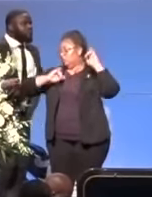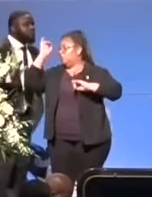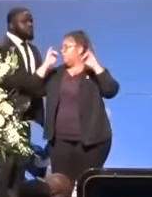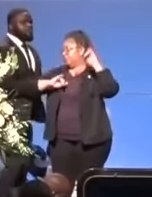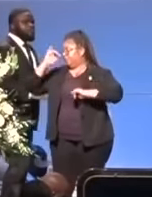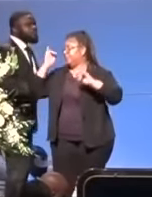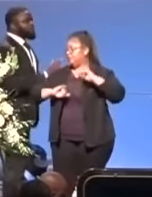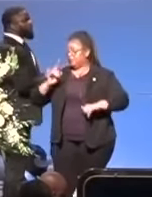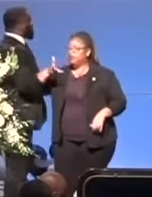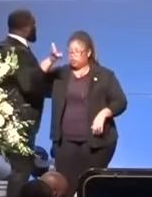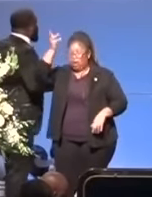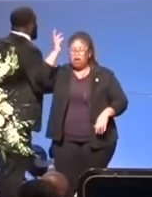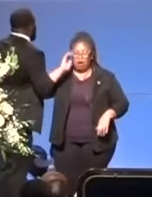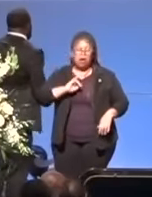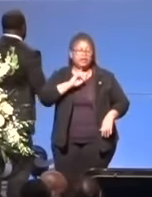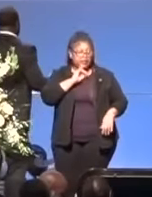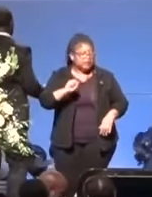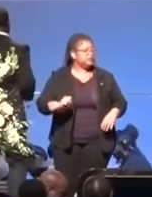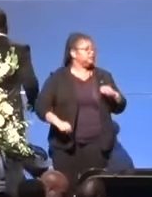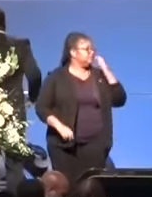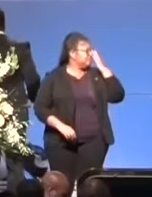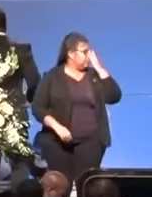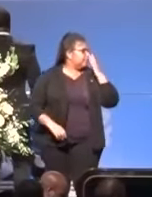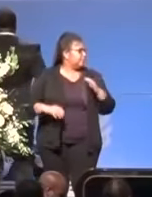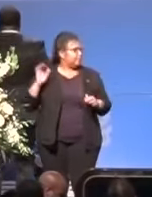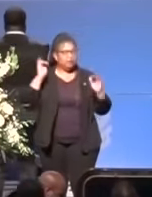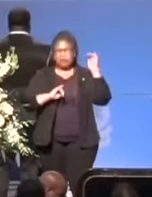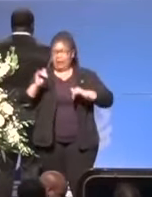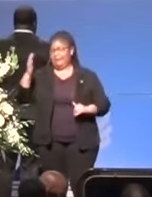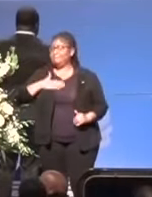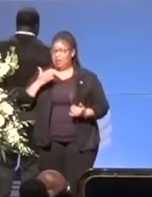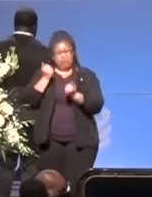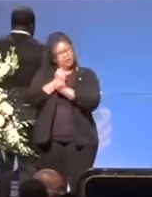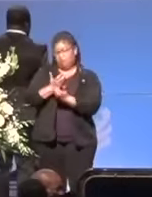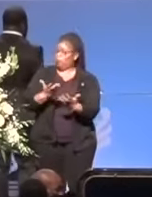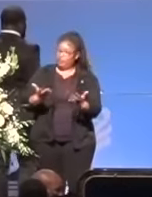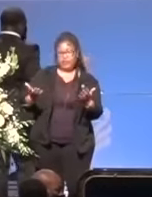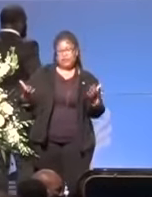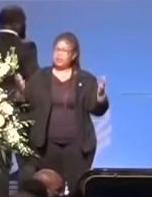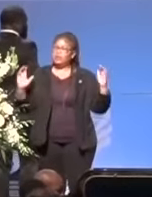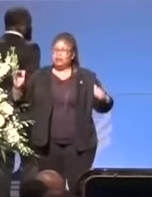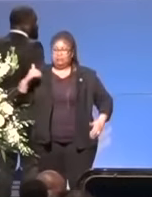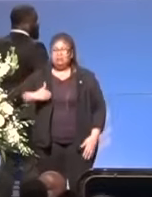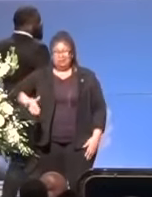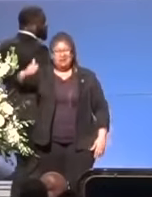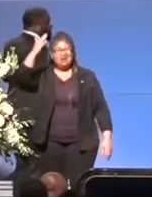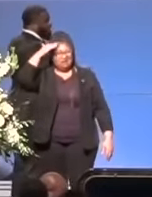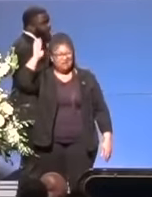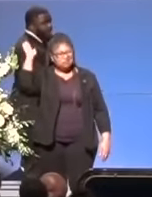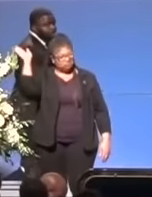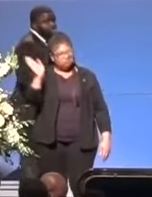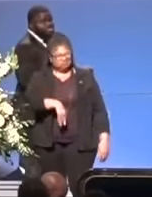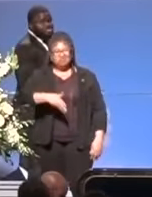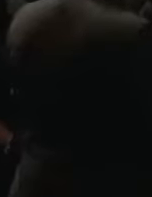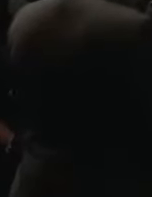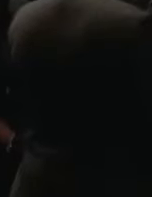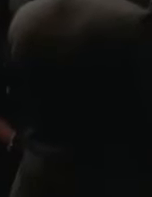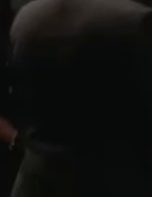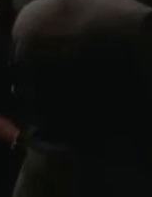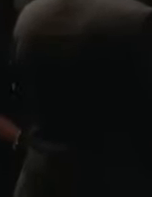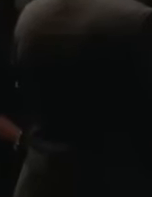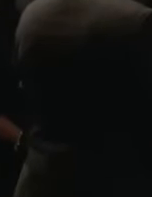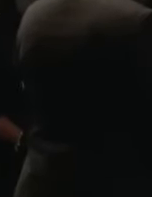oh God is God is sir my every I know God is my